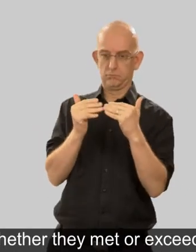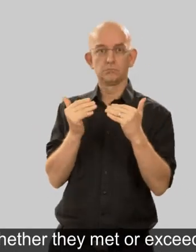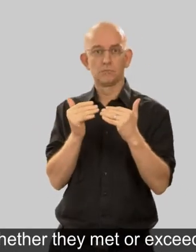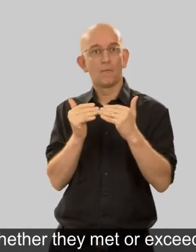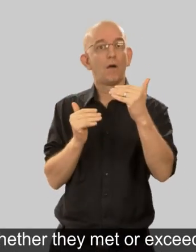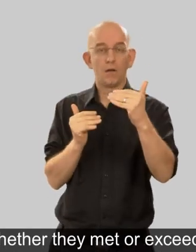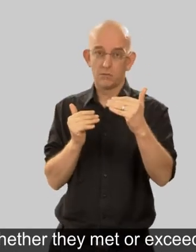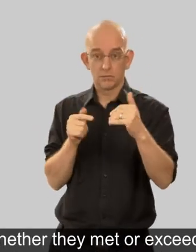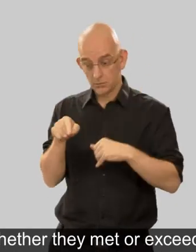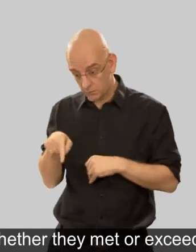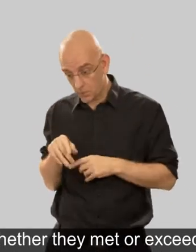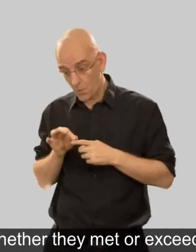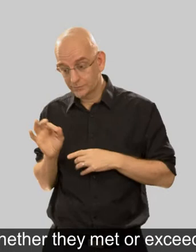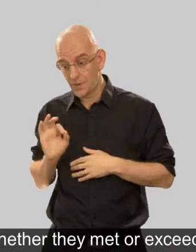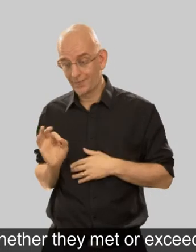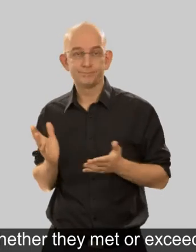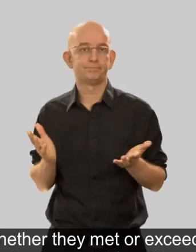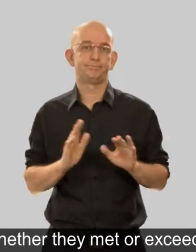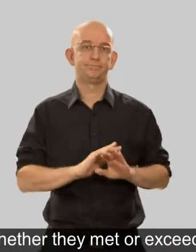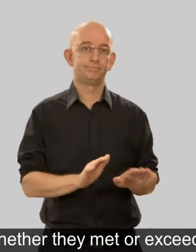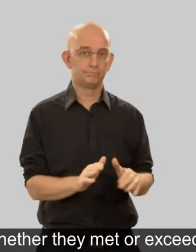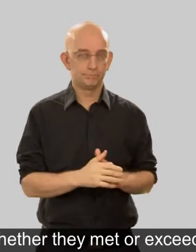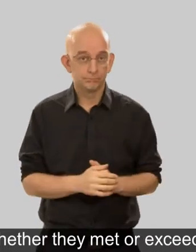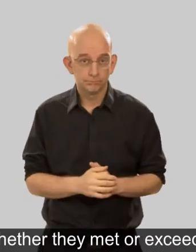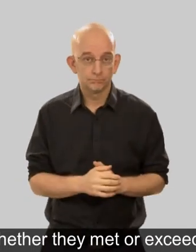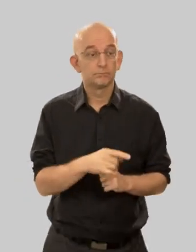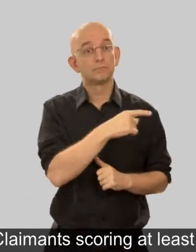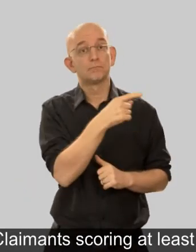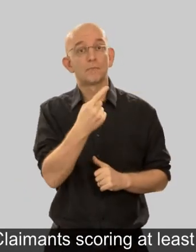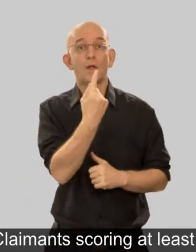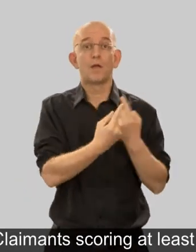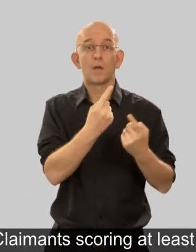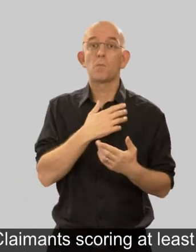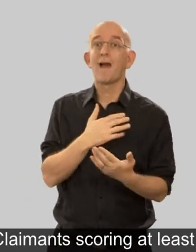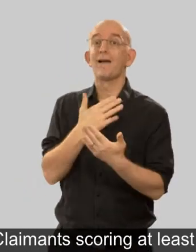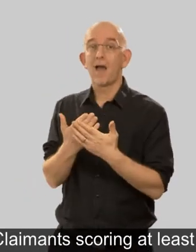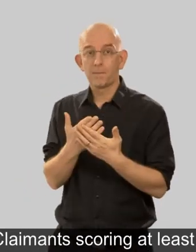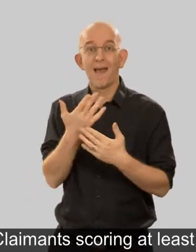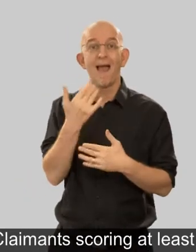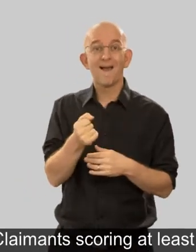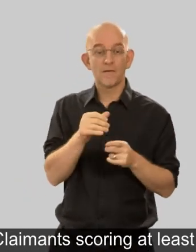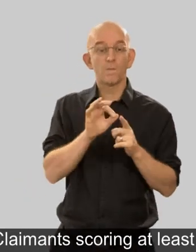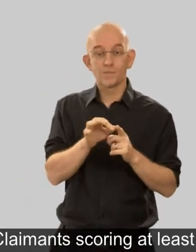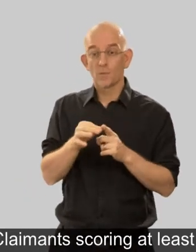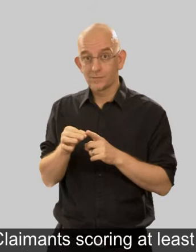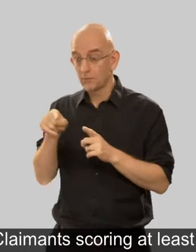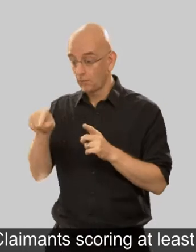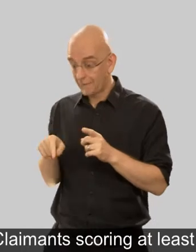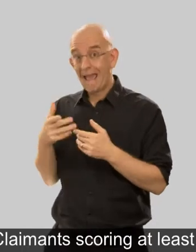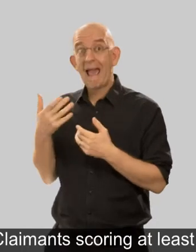appliances regardless of whether they met or exceeded the point threshold for either rate. Claimants scoring at least some points from